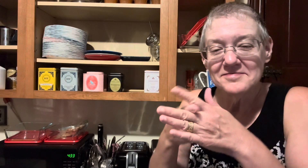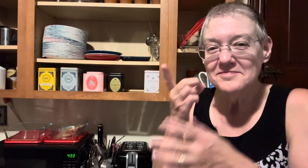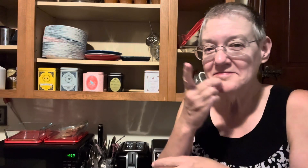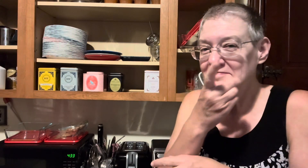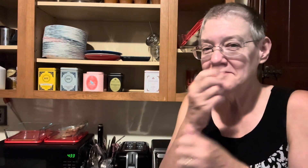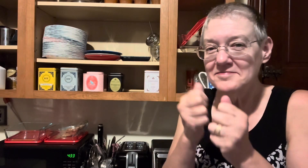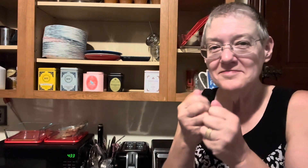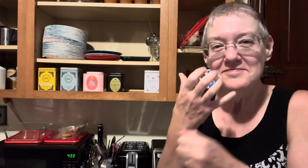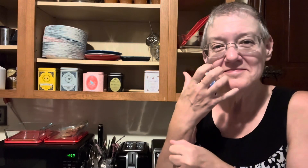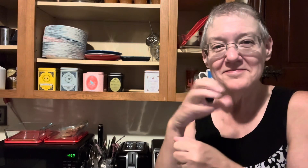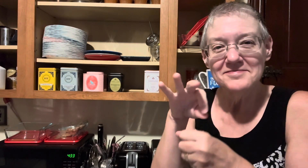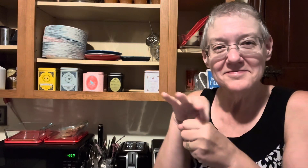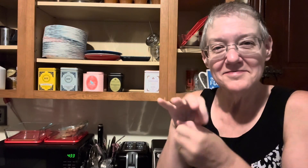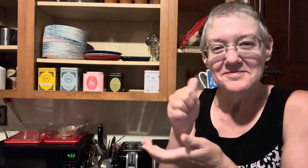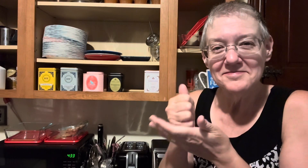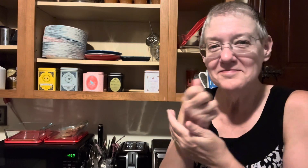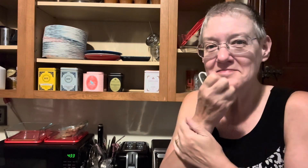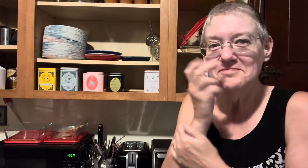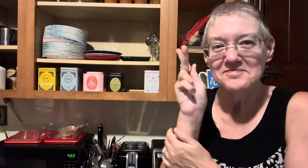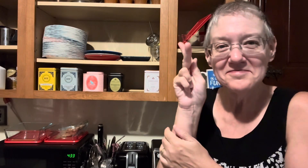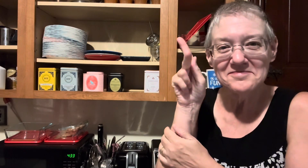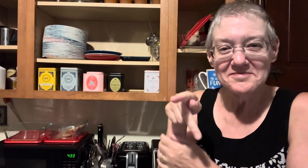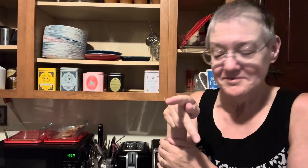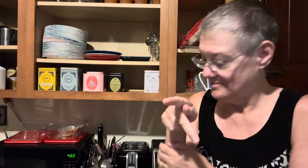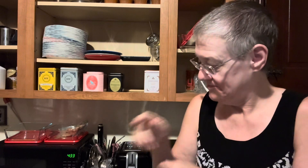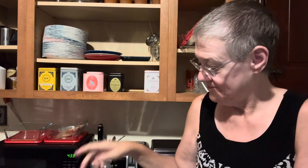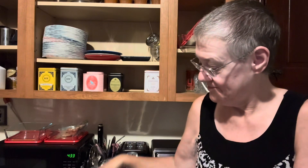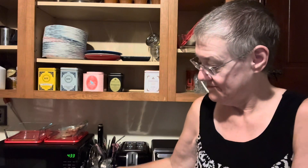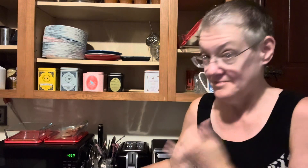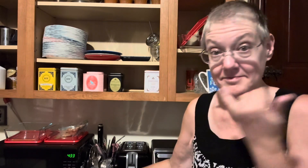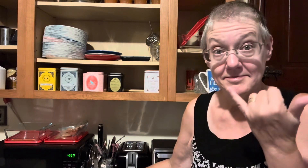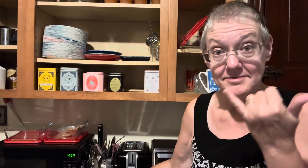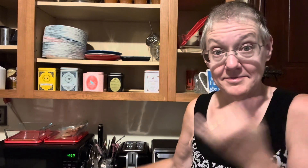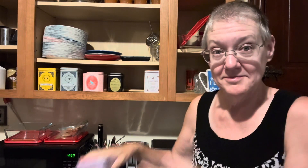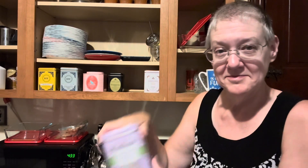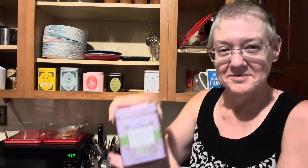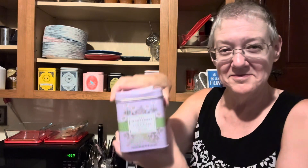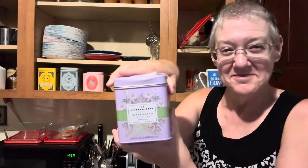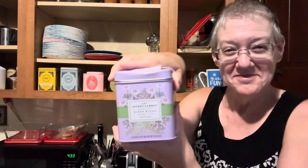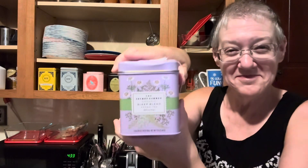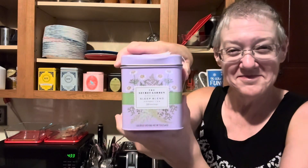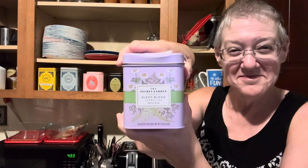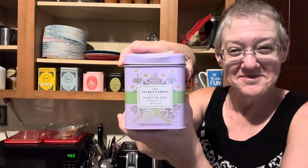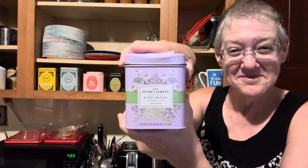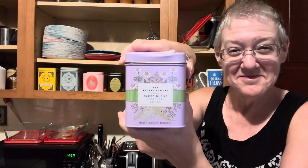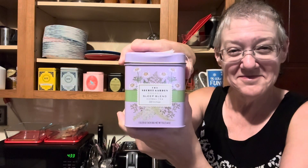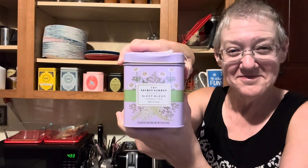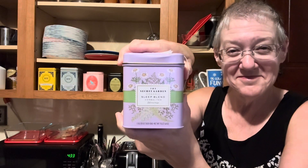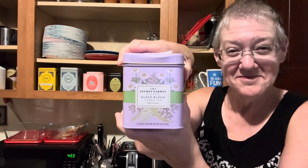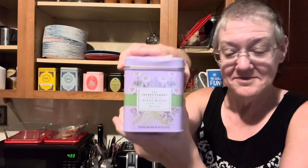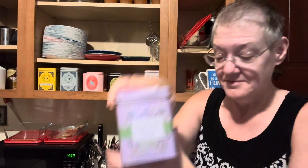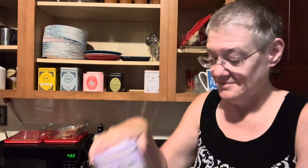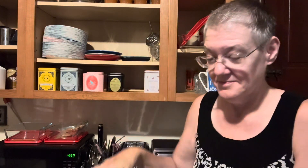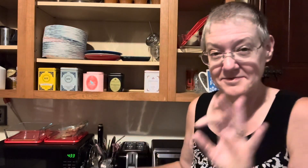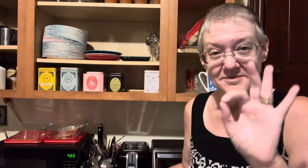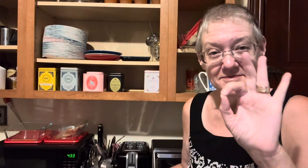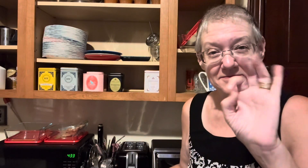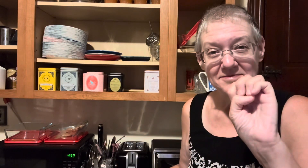Start Dale off with his hot tea to help him warm up. And here's today's variety.